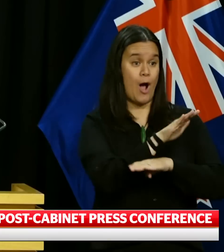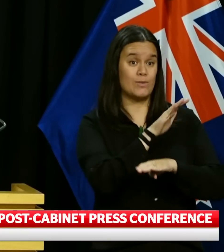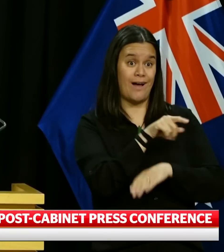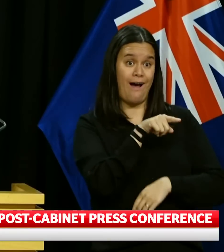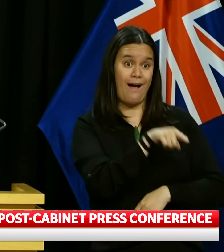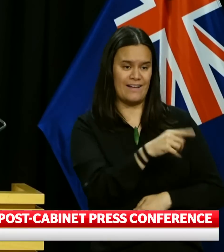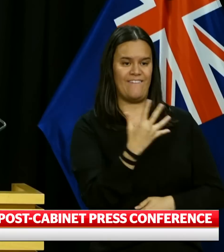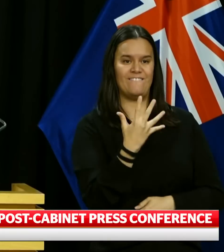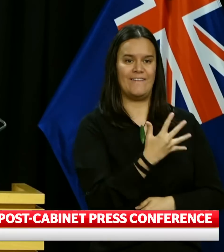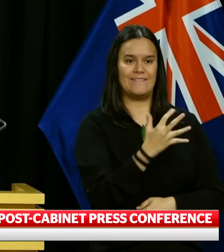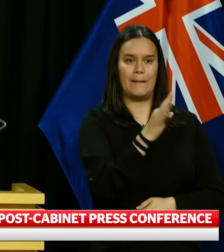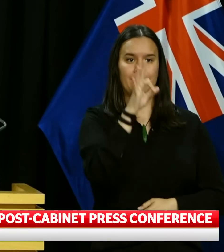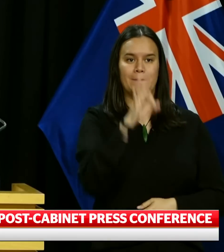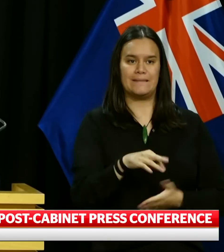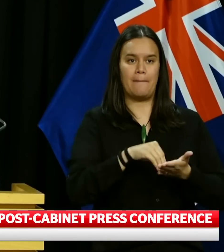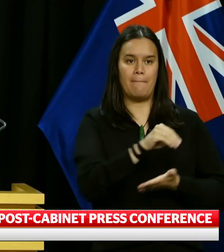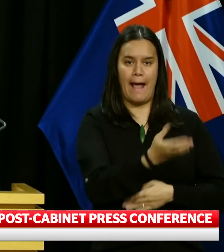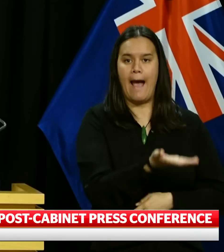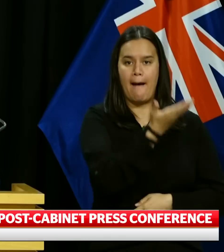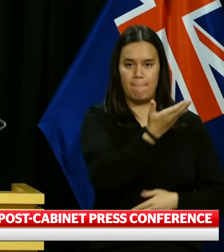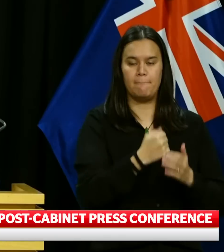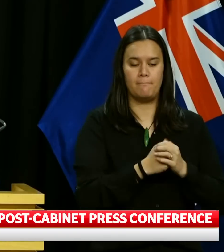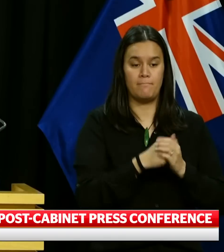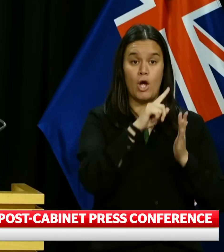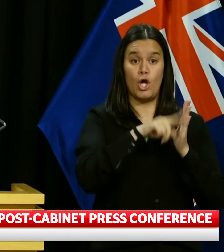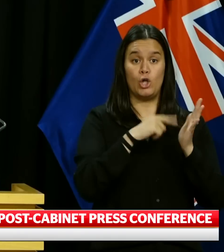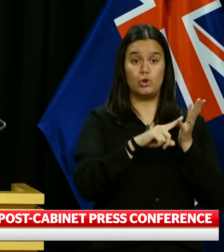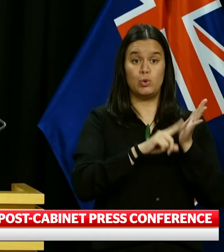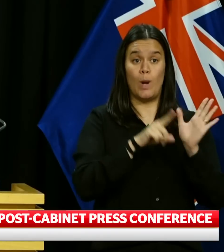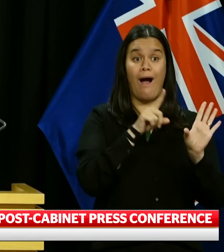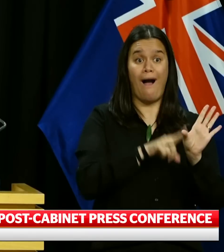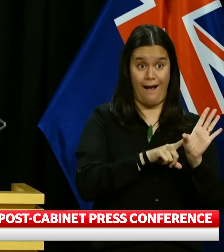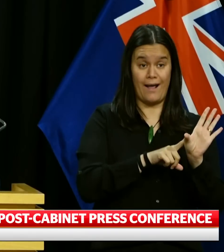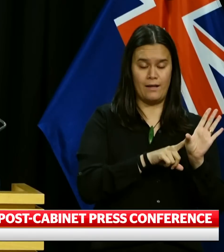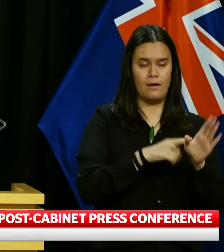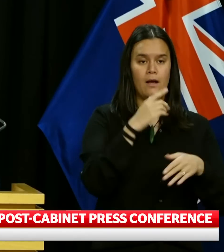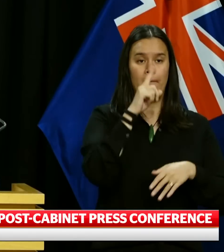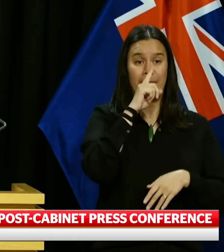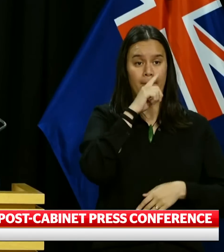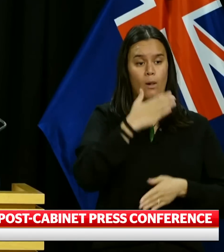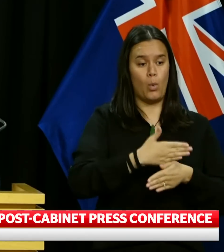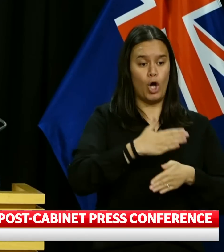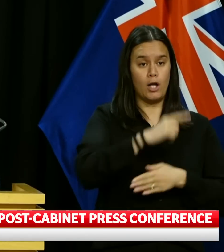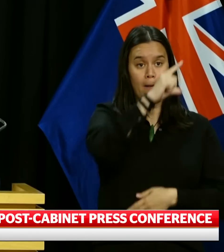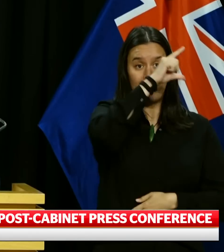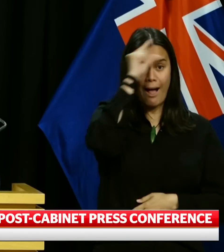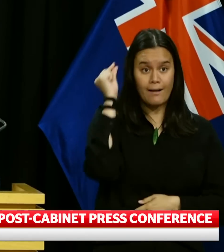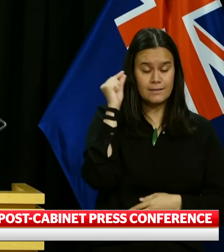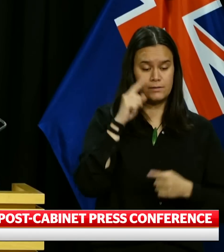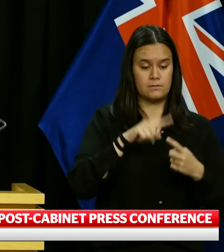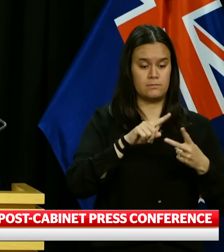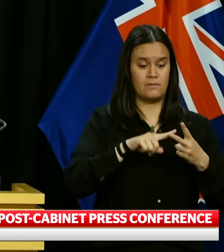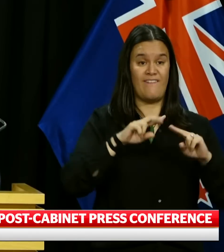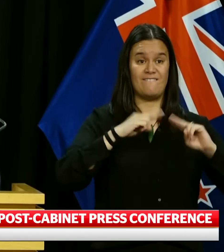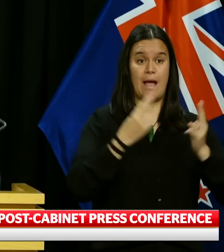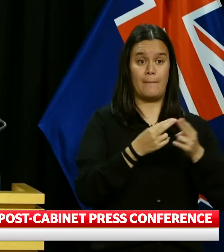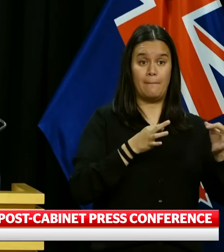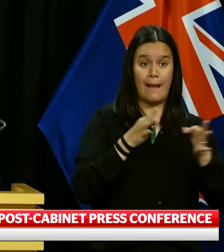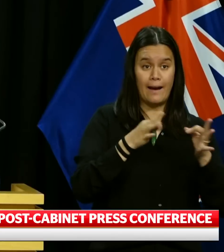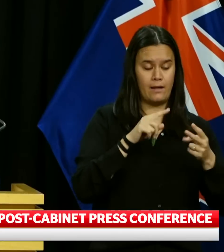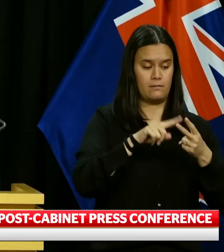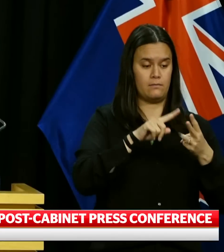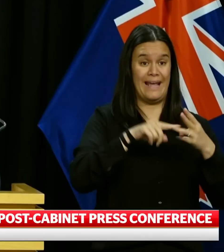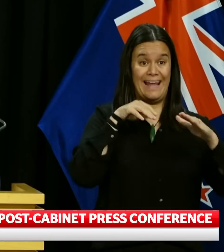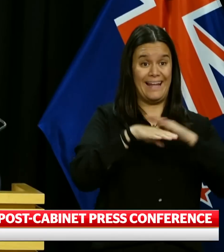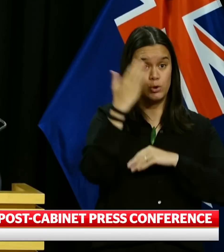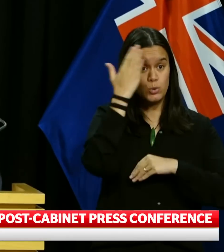from next month. From July, those at Plunket, family planning, school nursing services, mental